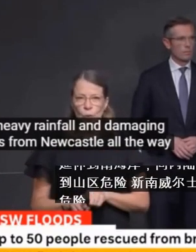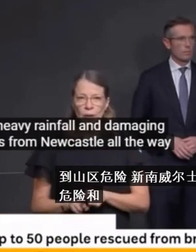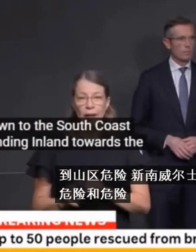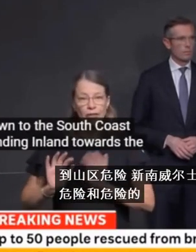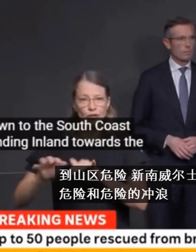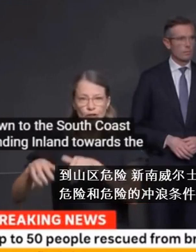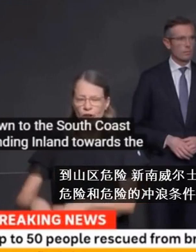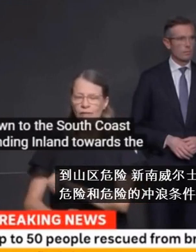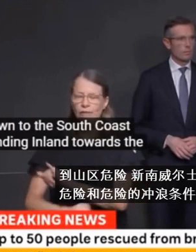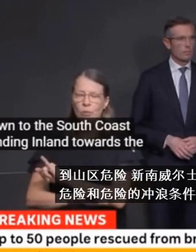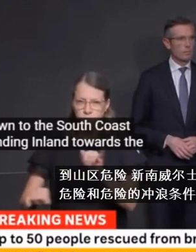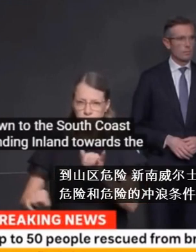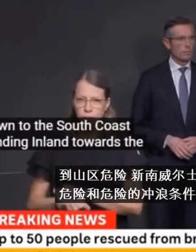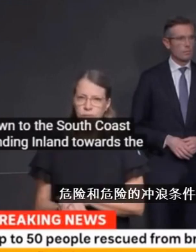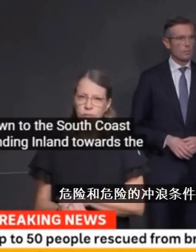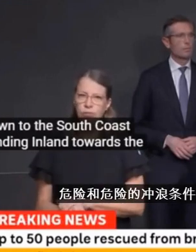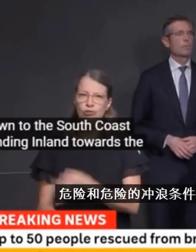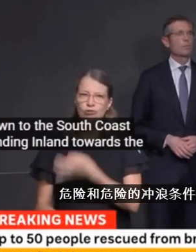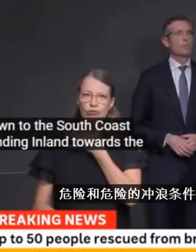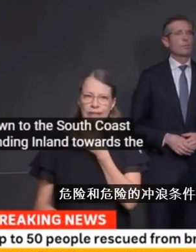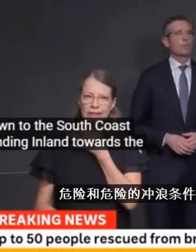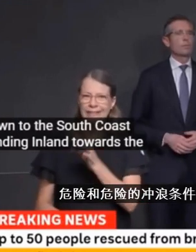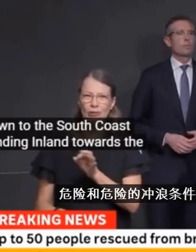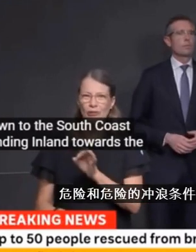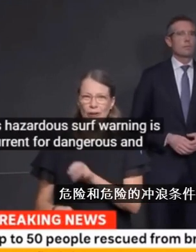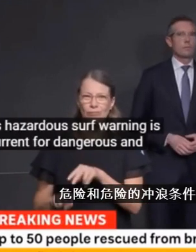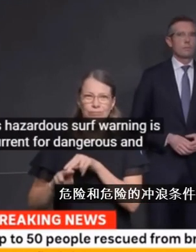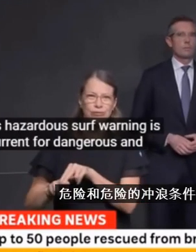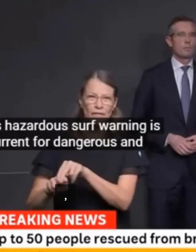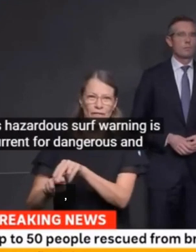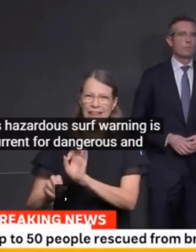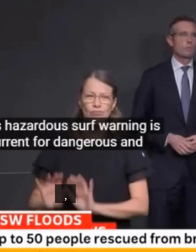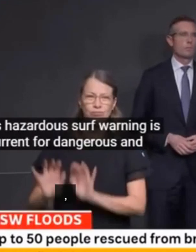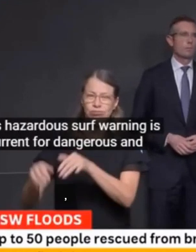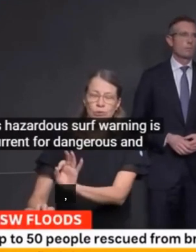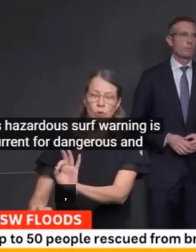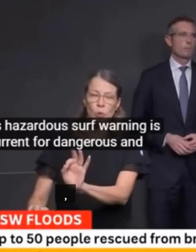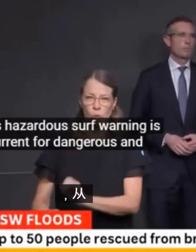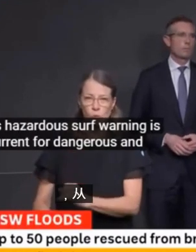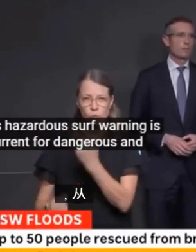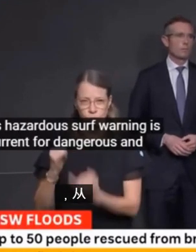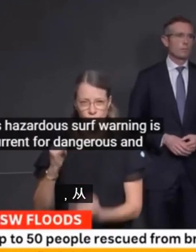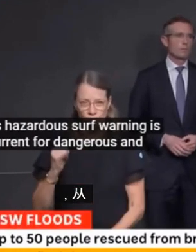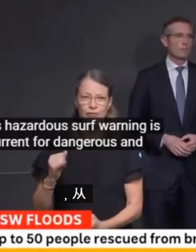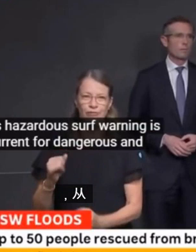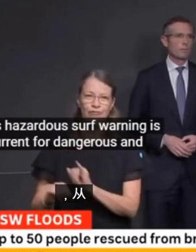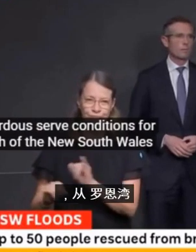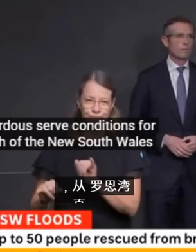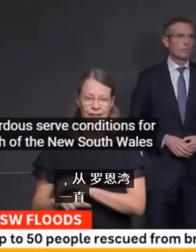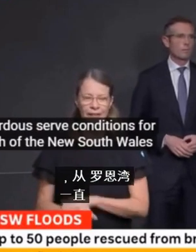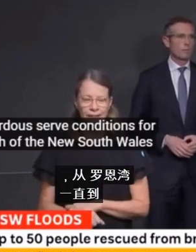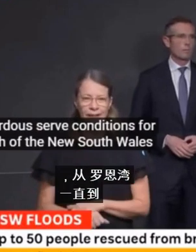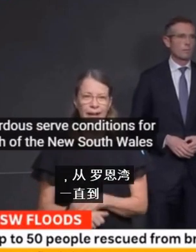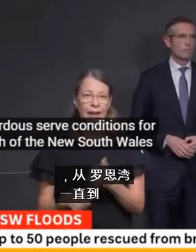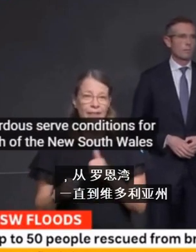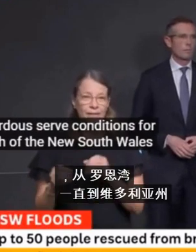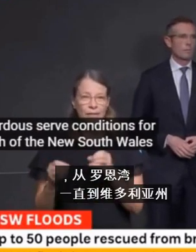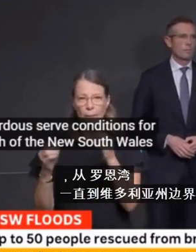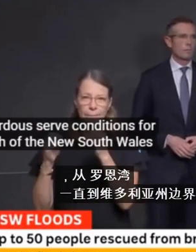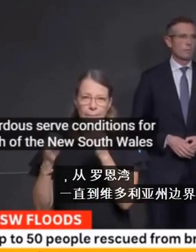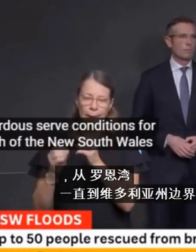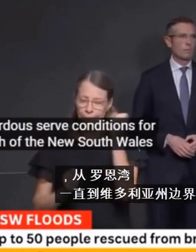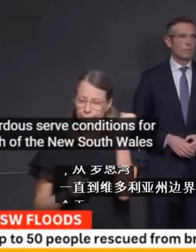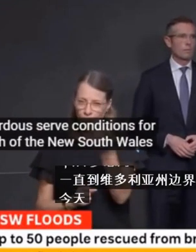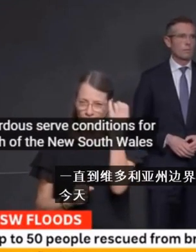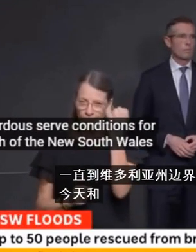warning is current for dangerous and hazardous surf conditions for much of the New South Wales coast, extending from Byron Bay all the way down to the